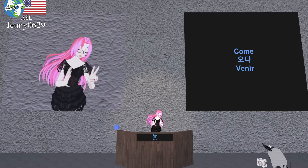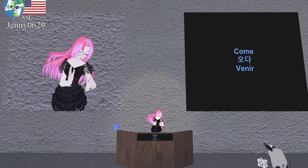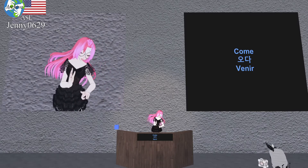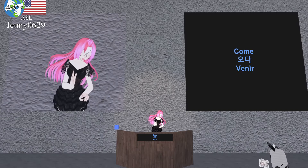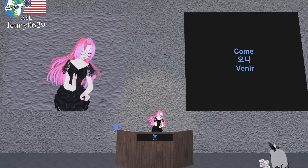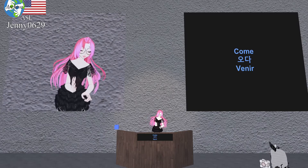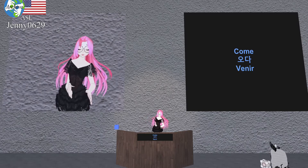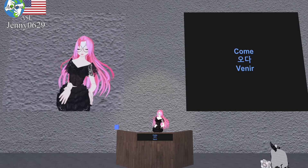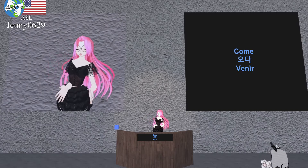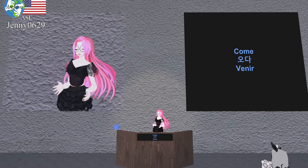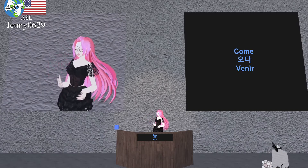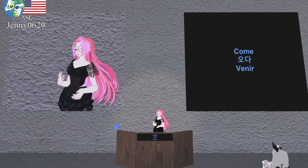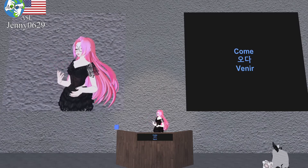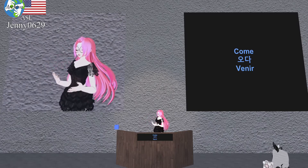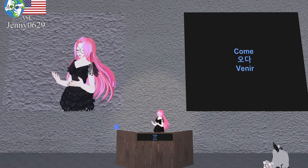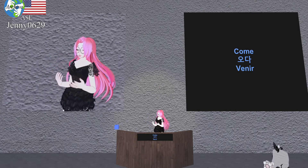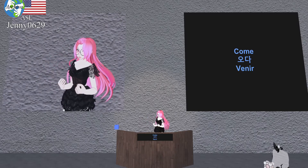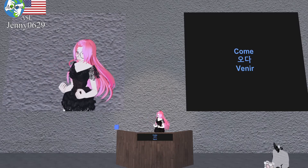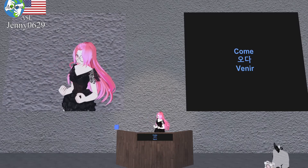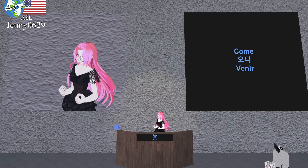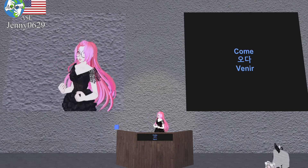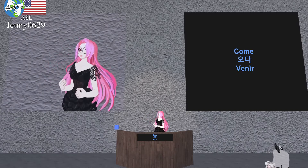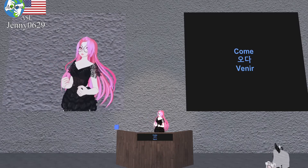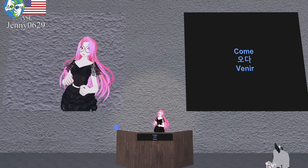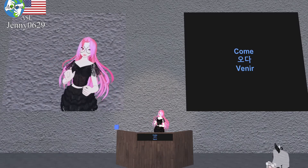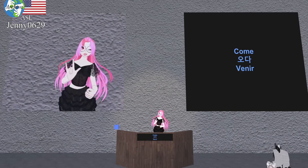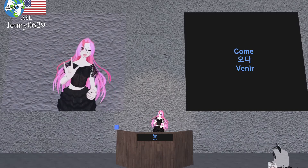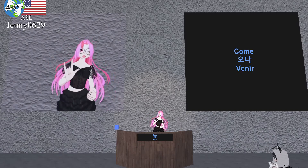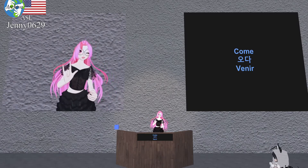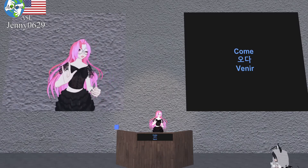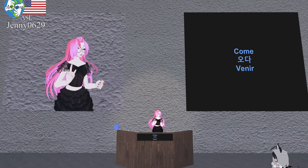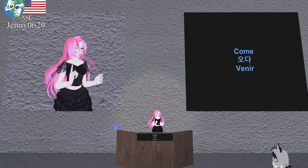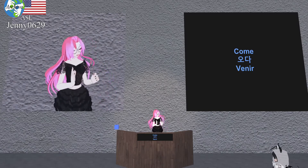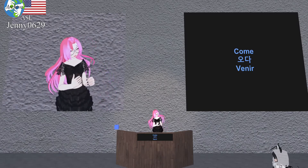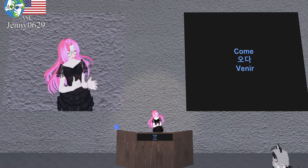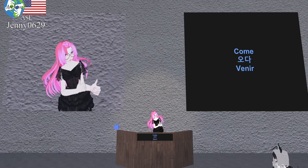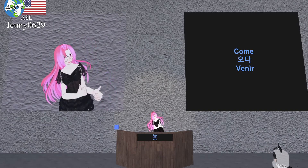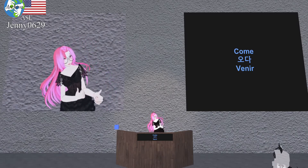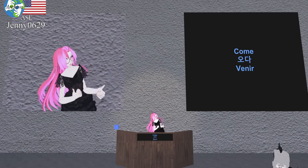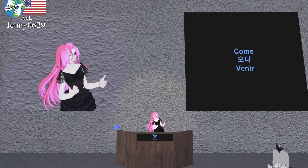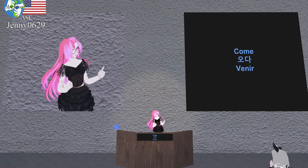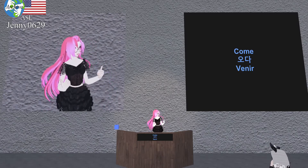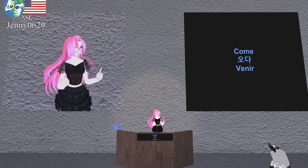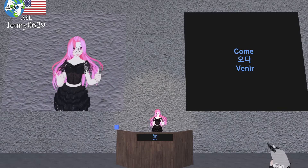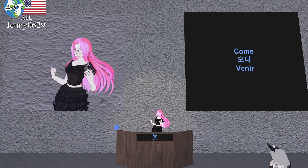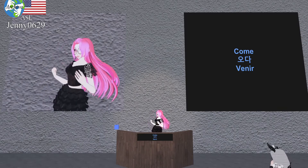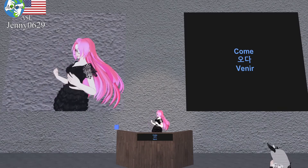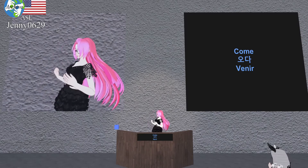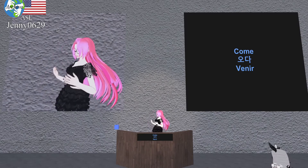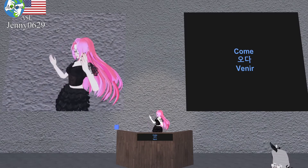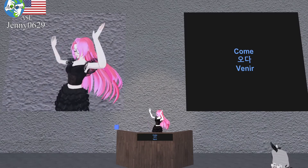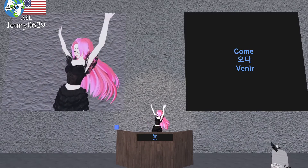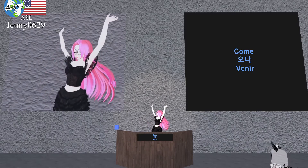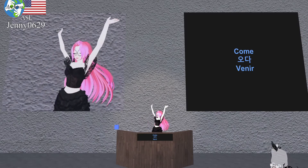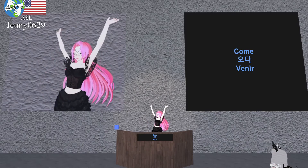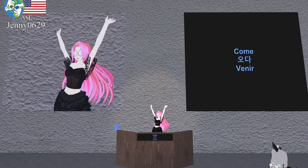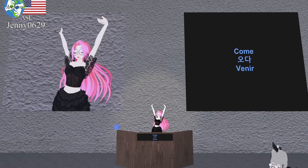time, rules are rules, and we want to make sure that, you know, you can follow them. Does that make